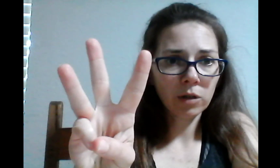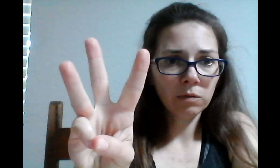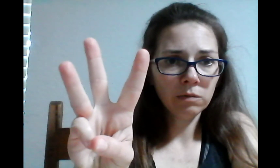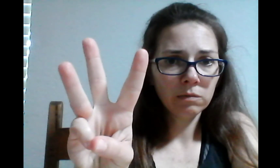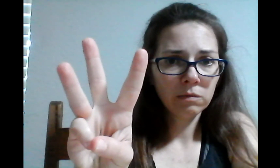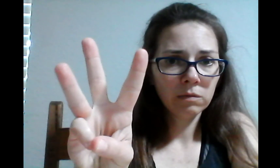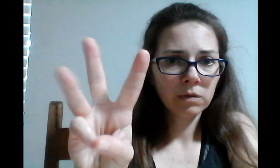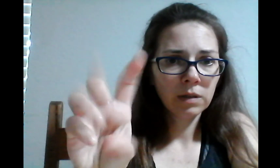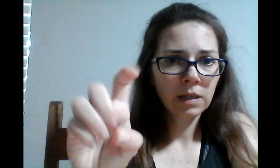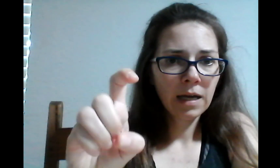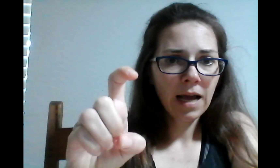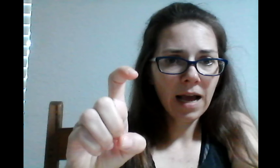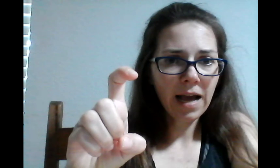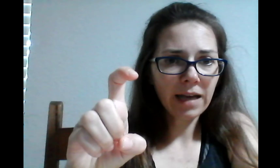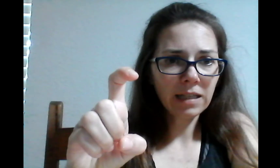W, X,